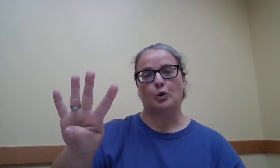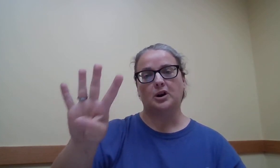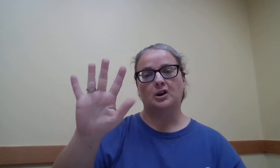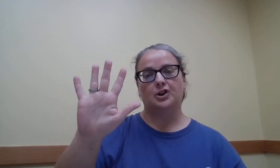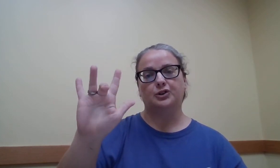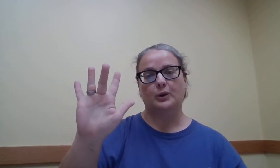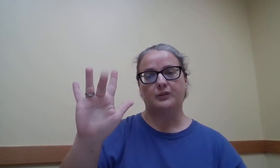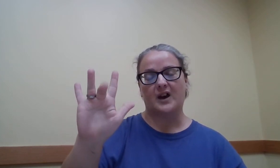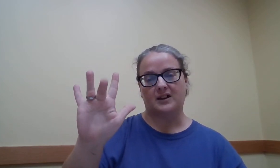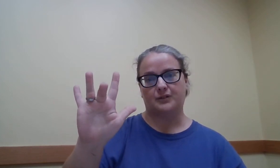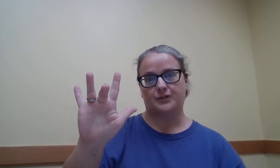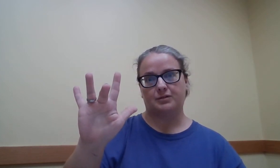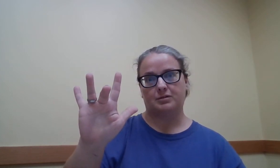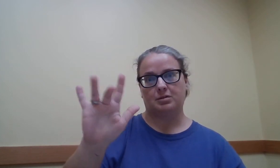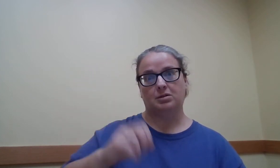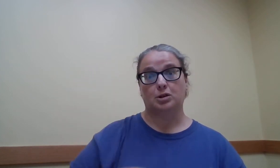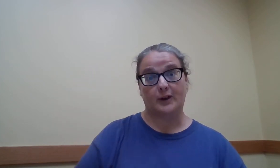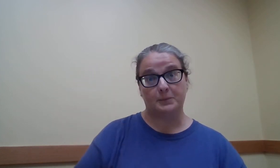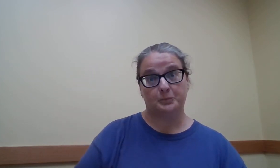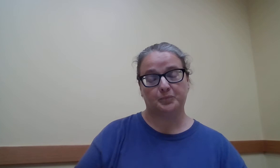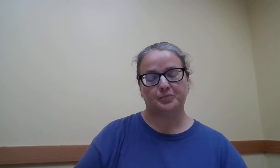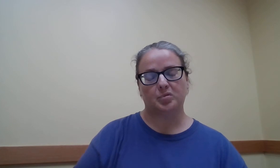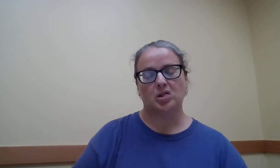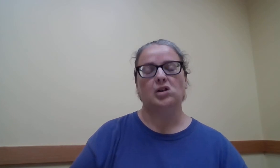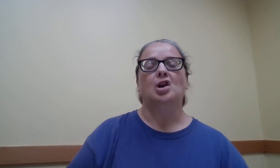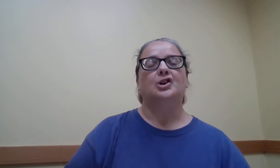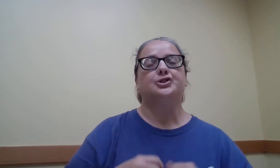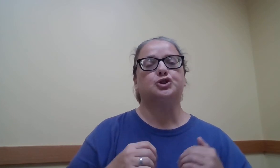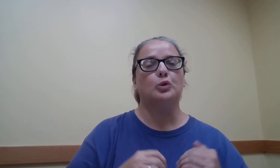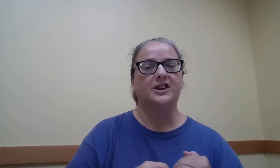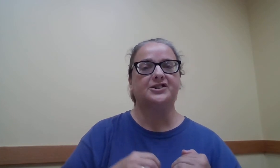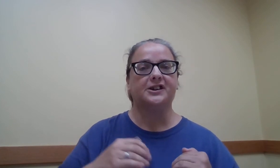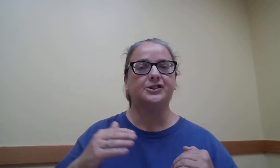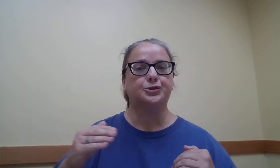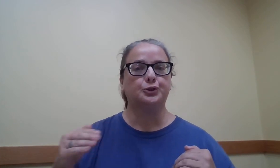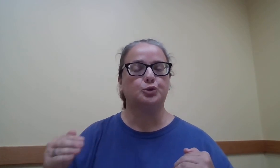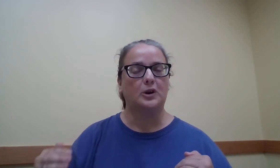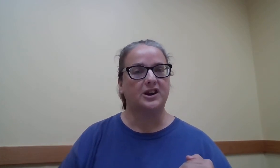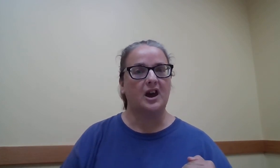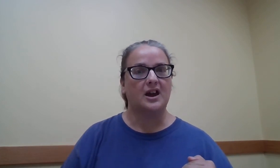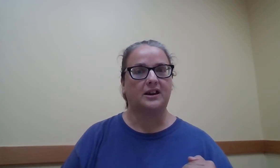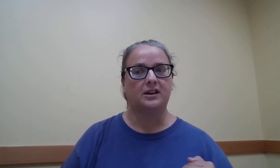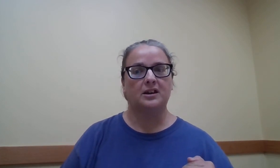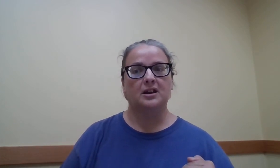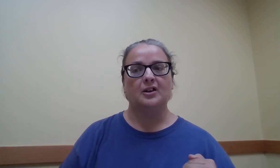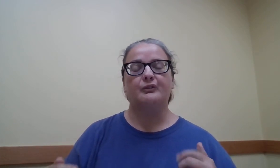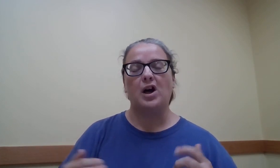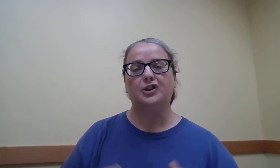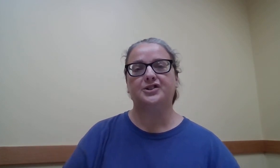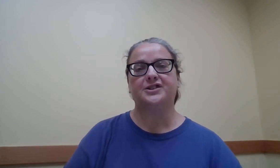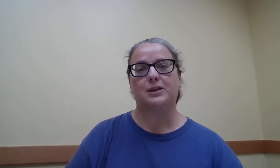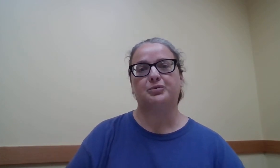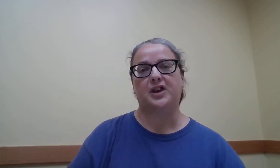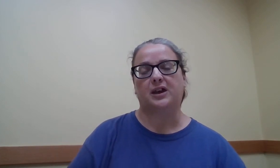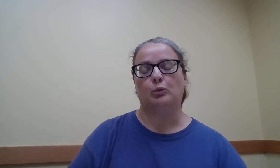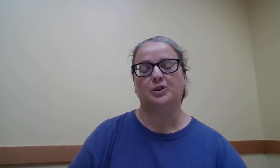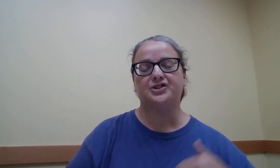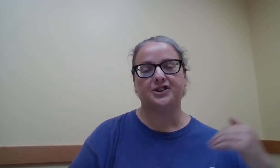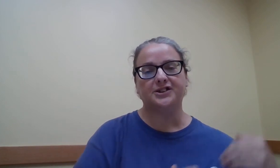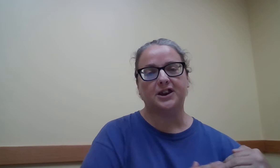24, 25, okay? So 26 through 29 follows the same thing, where 16